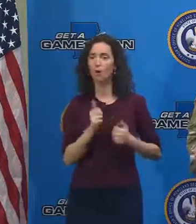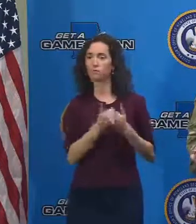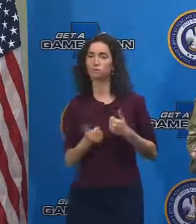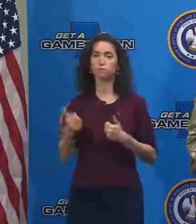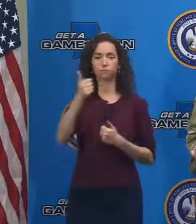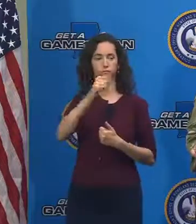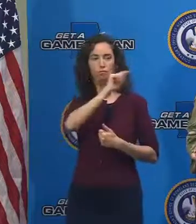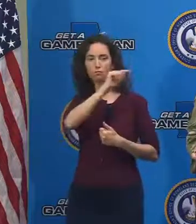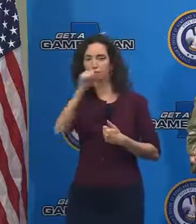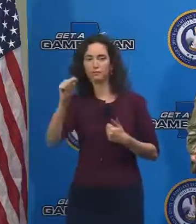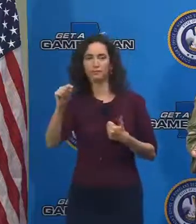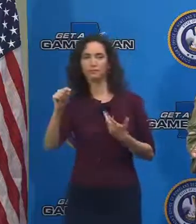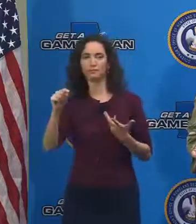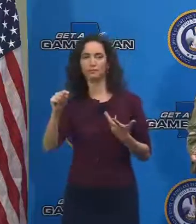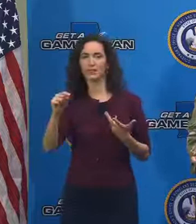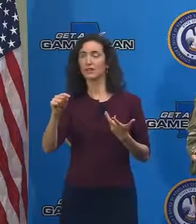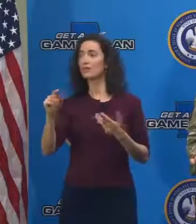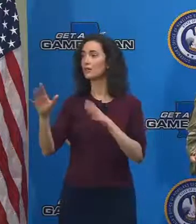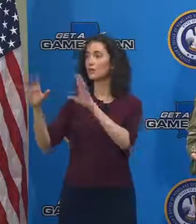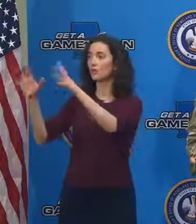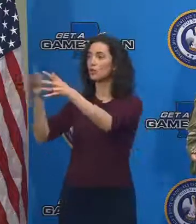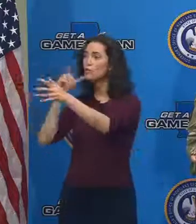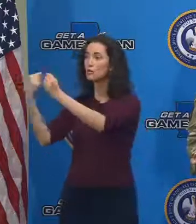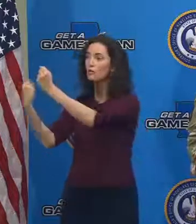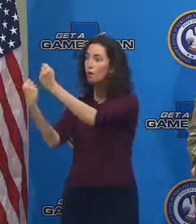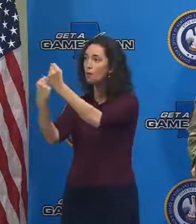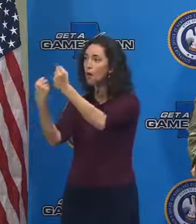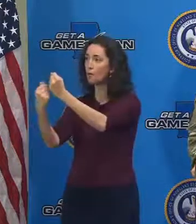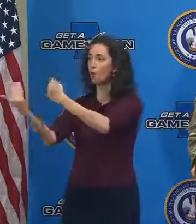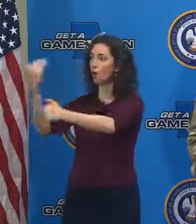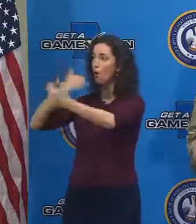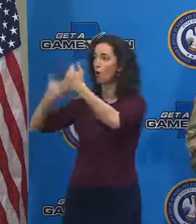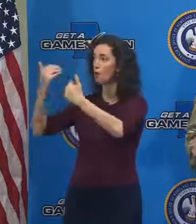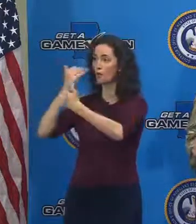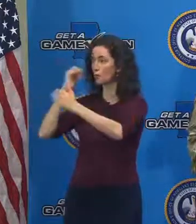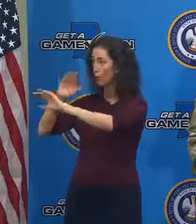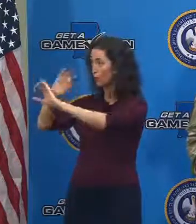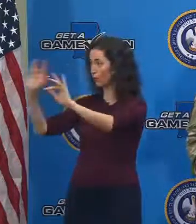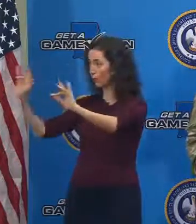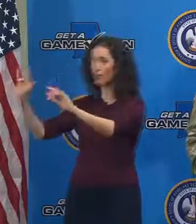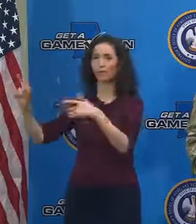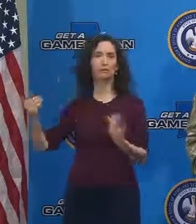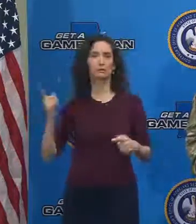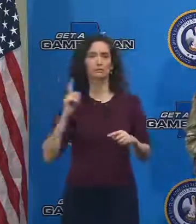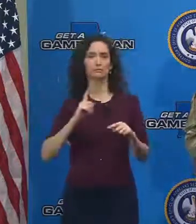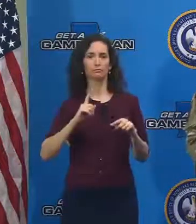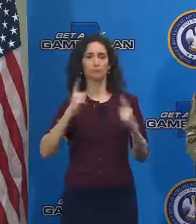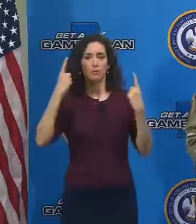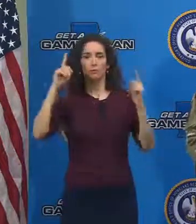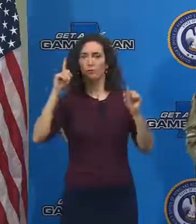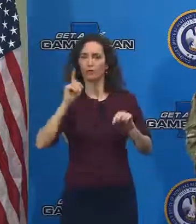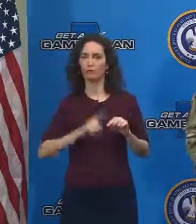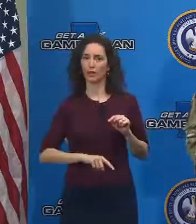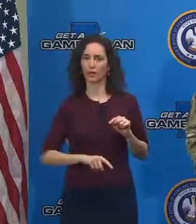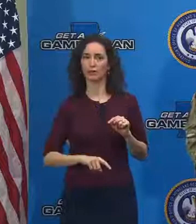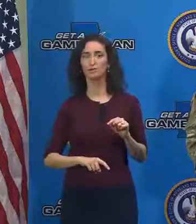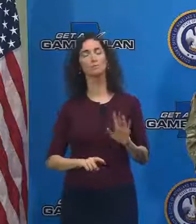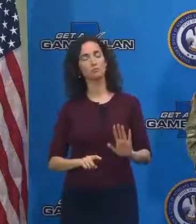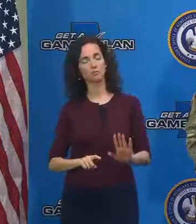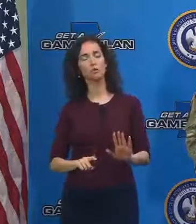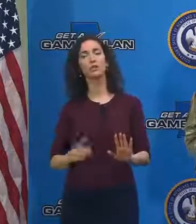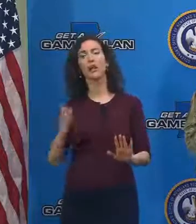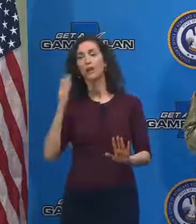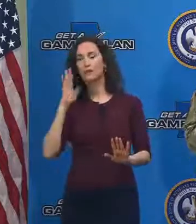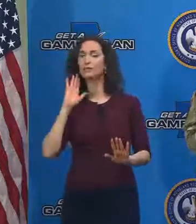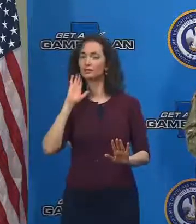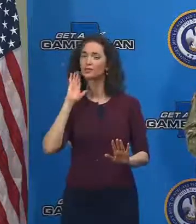would not have been as successful as we have up to this point. I know we have a long way to go, but I'm very confident in the team that we